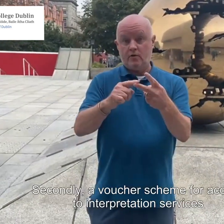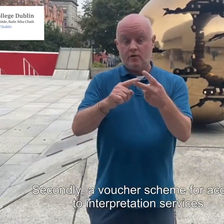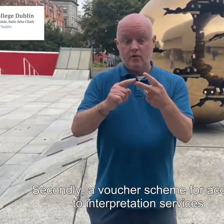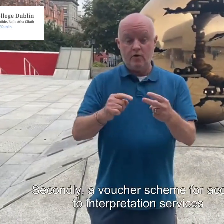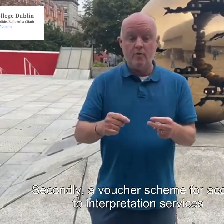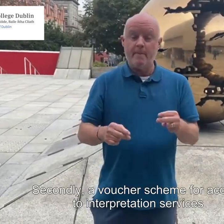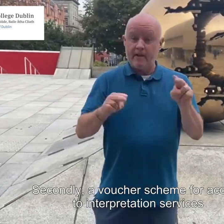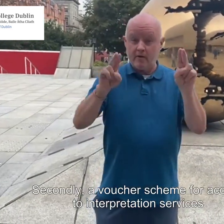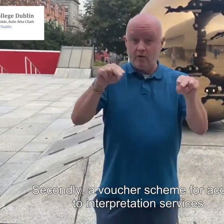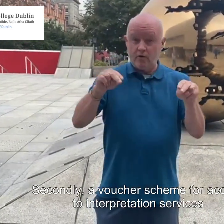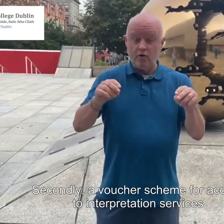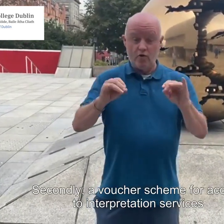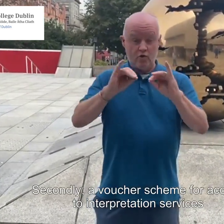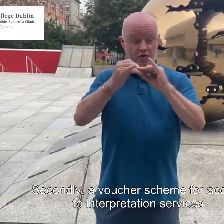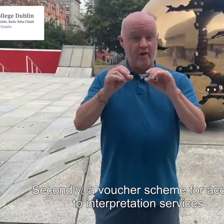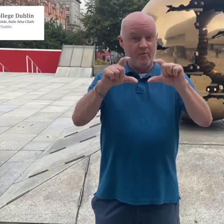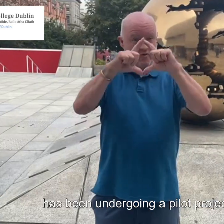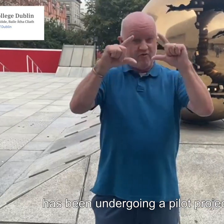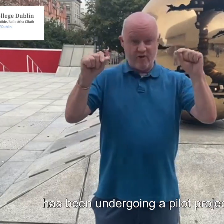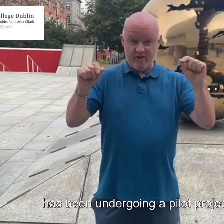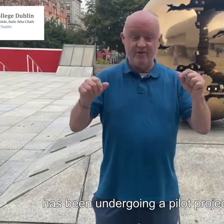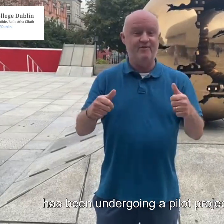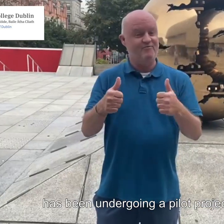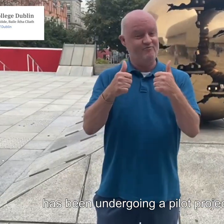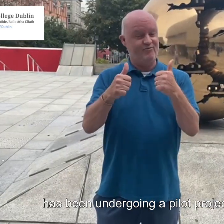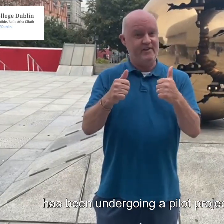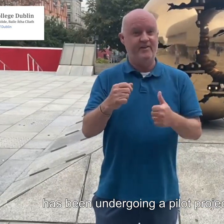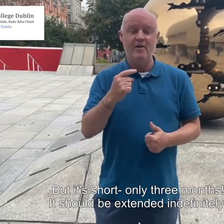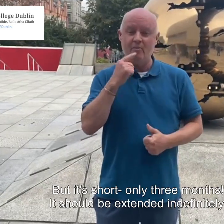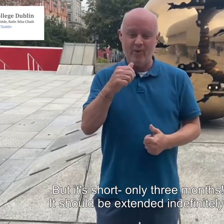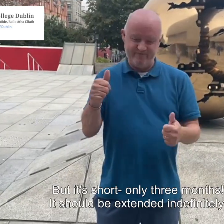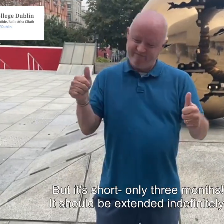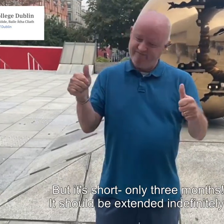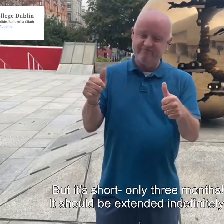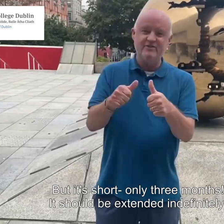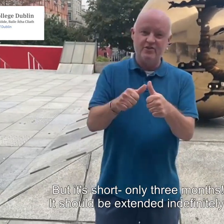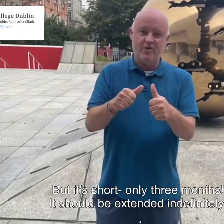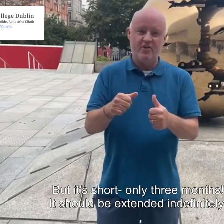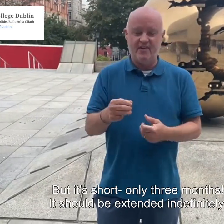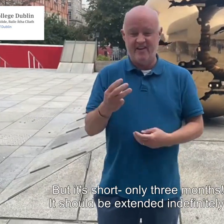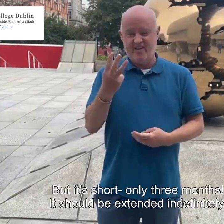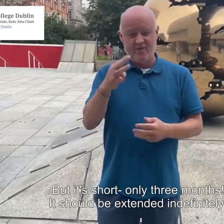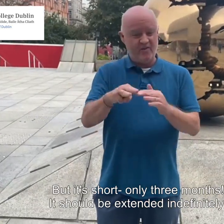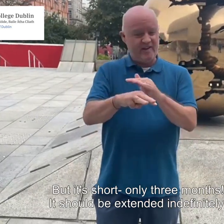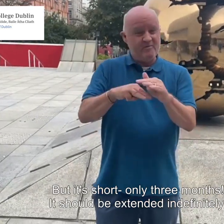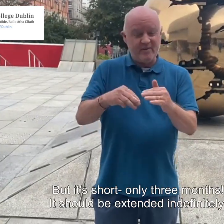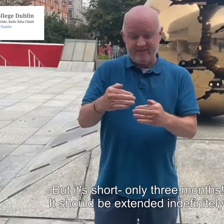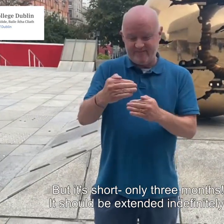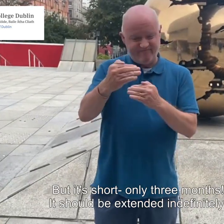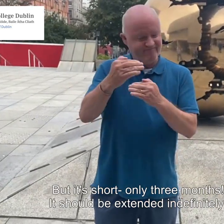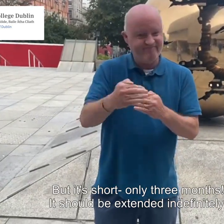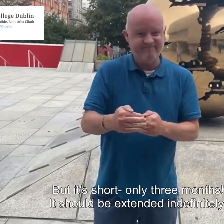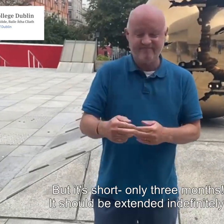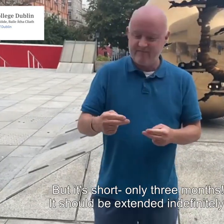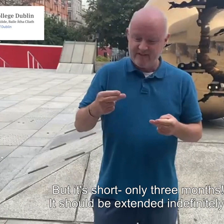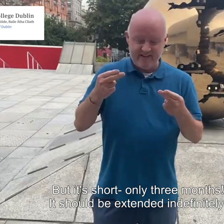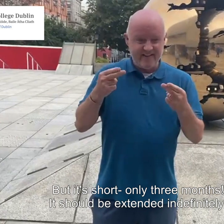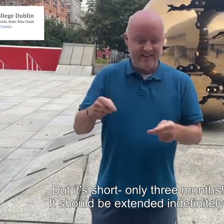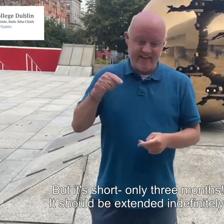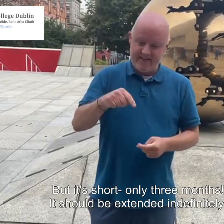Secondly, a voucher scheme for access to interpretation services has been undergoing a pilot project, but it's short, only 3 months. It should be